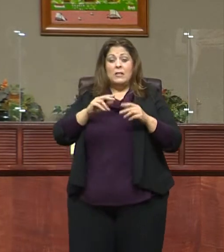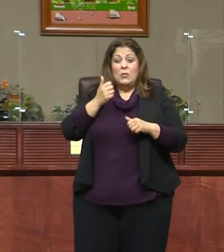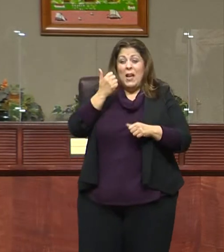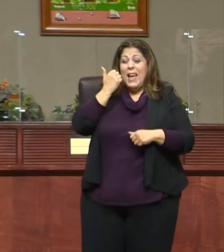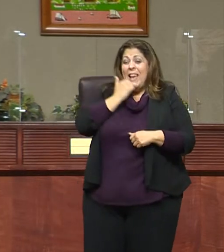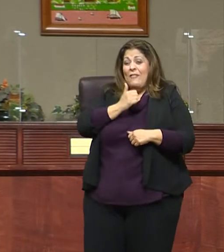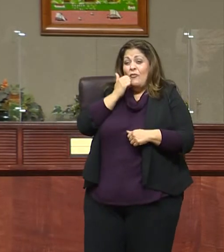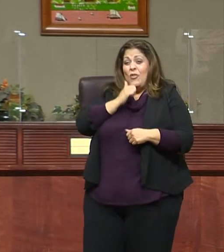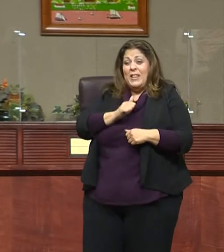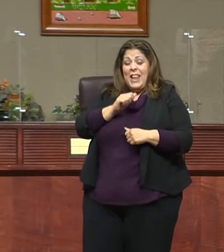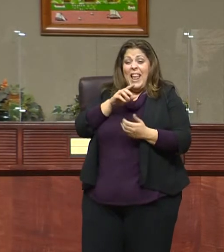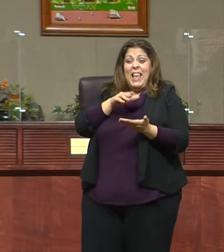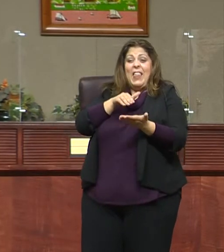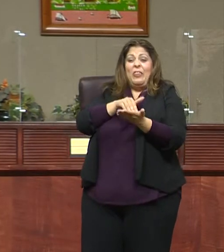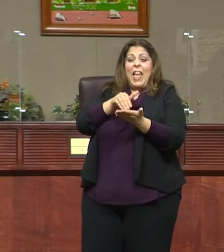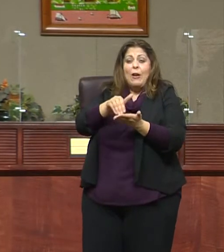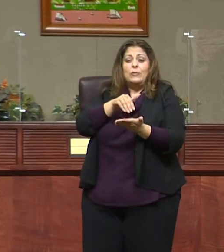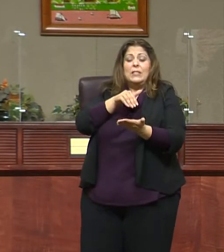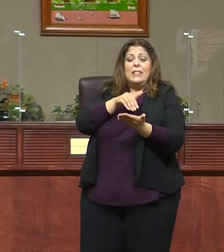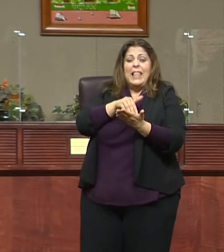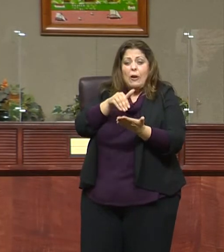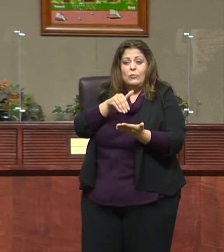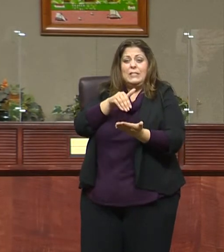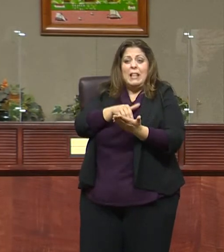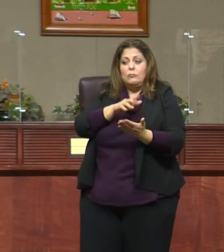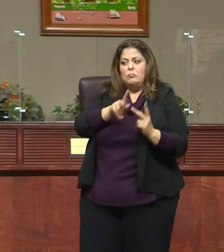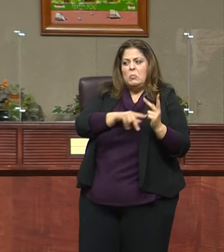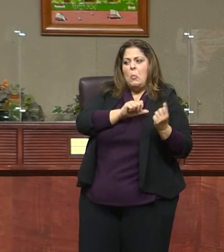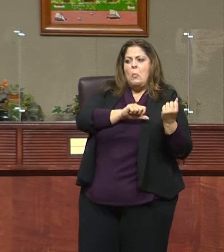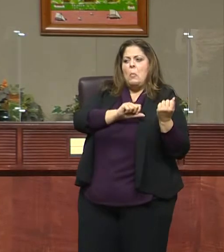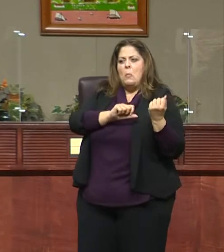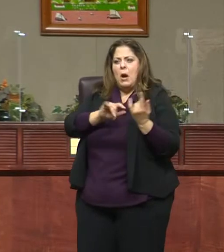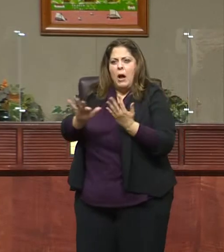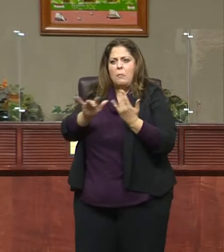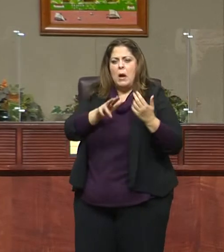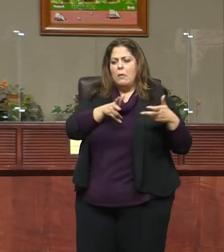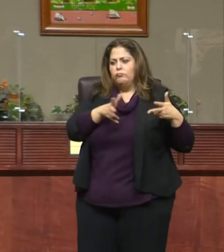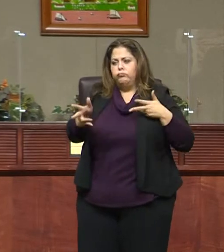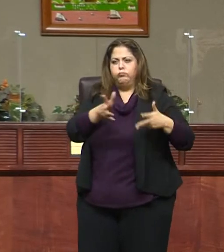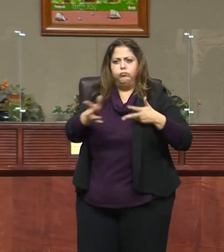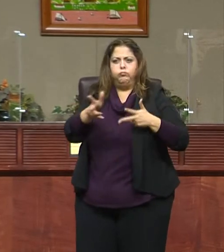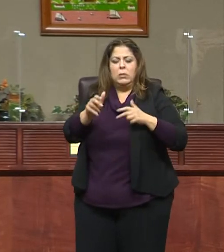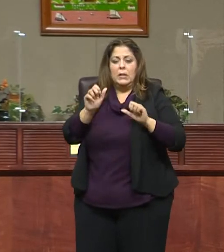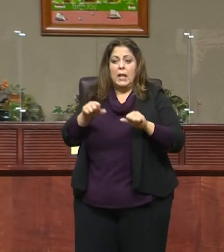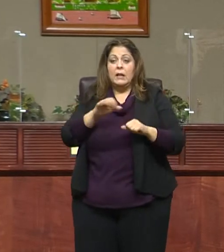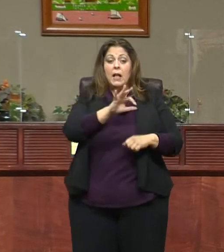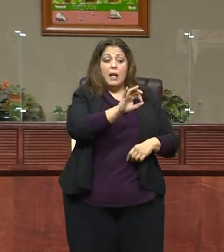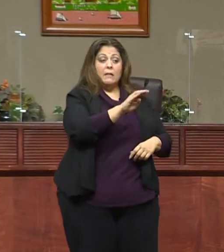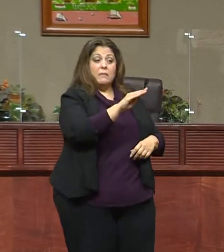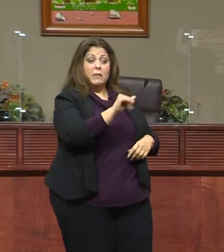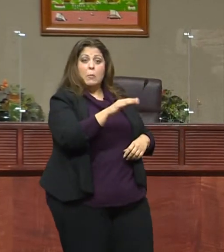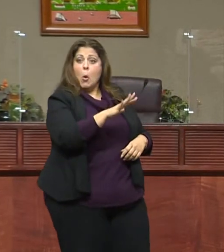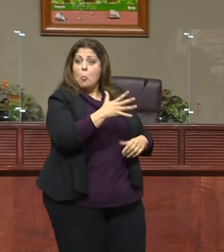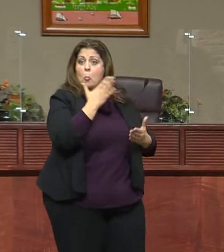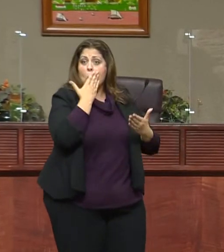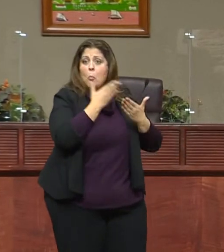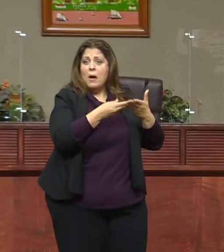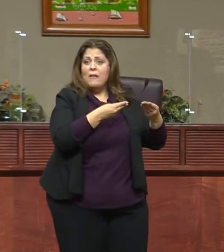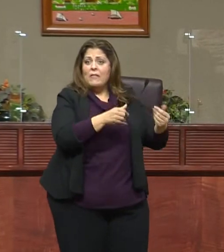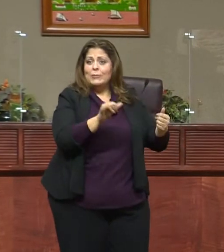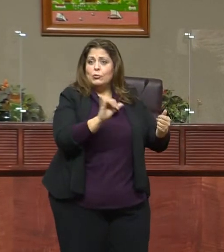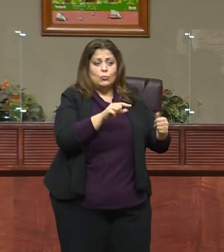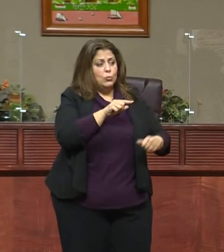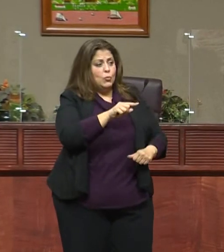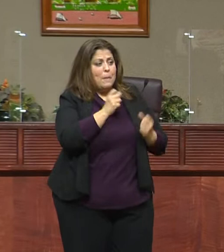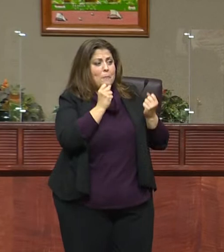daily basis. And suffice it to also say that even the FEMA site, fairly efficient site, they can get many people through